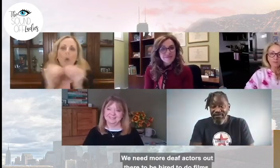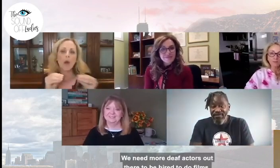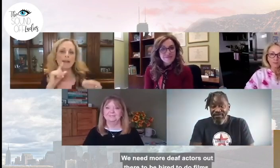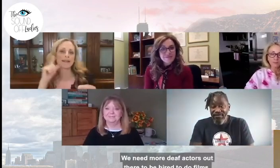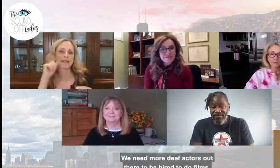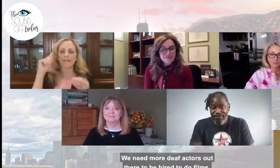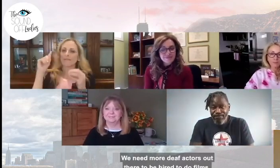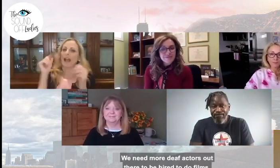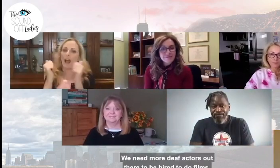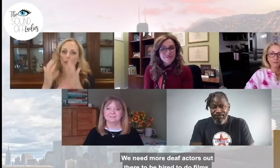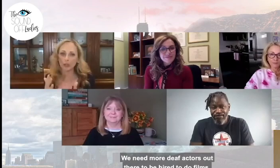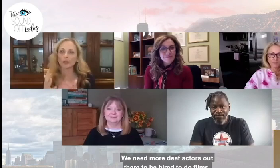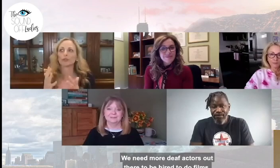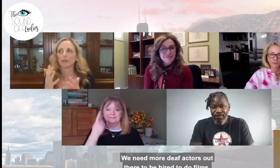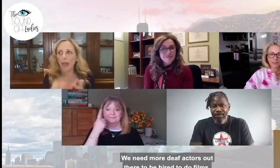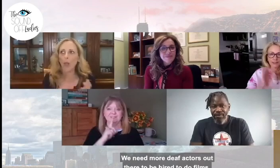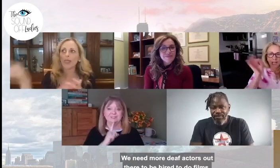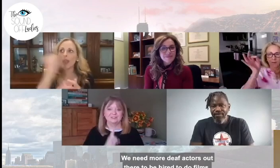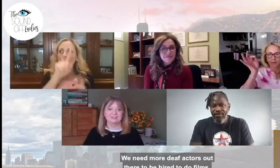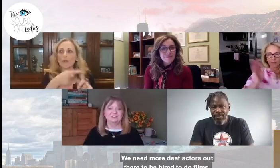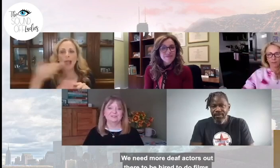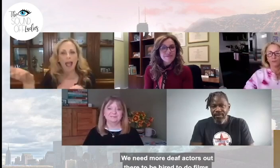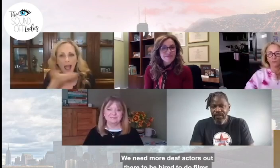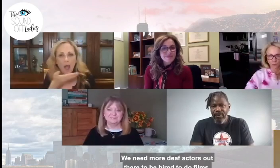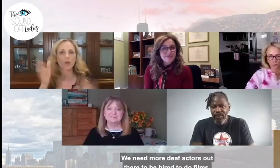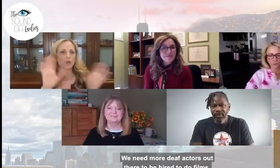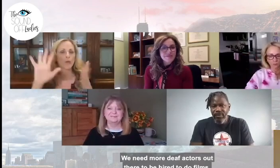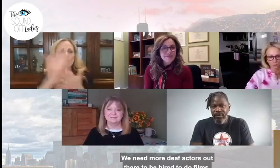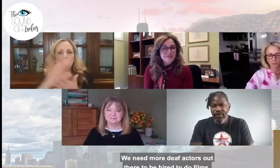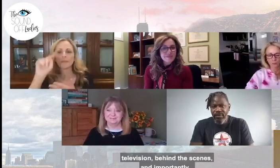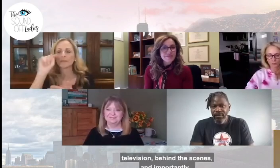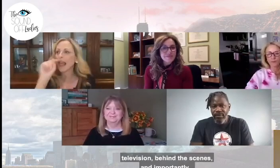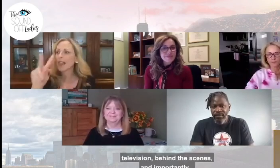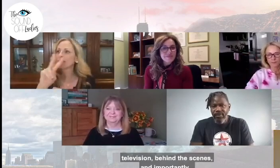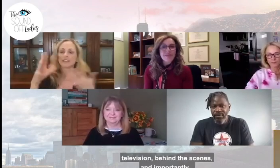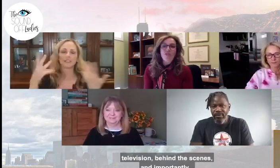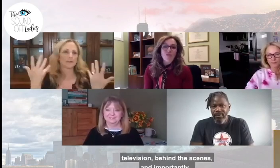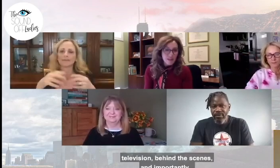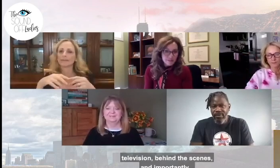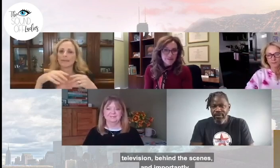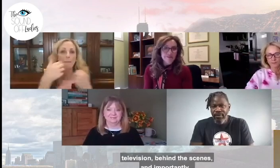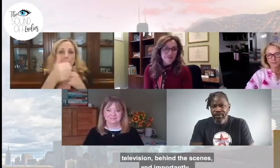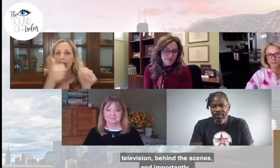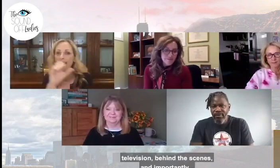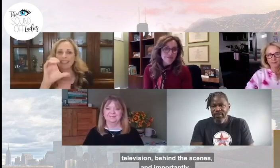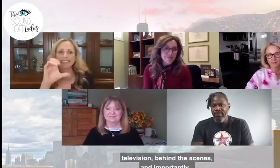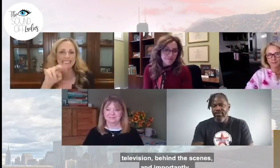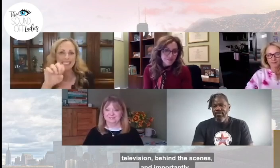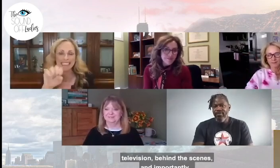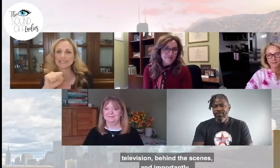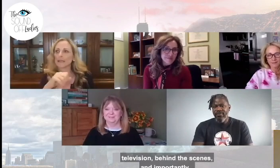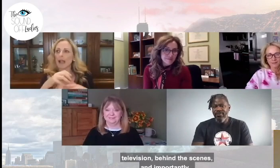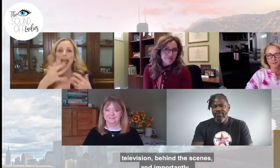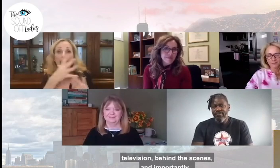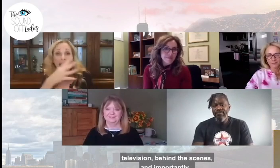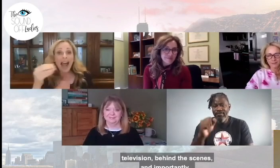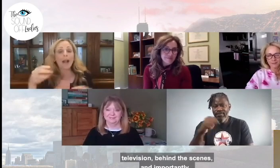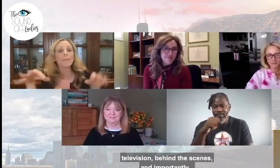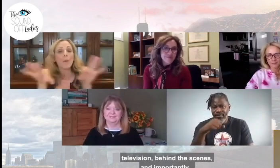That opportunity was amazing for you, and that can show other deaf actors that they can do it too, and they can